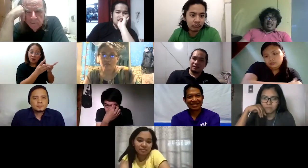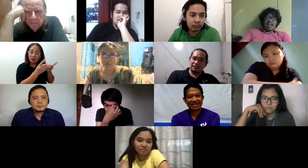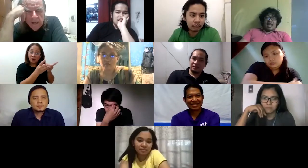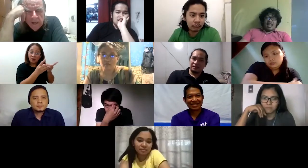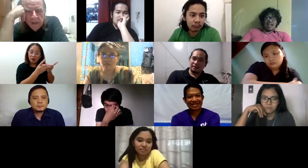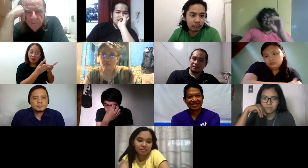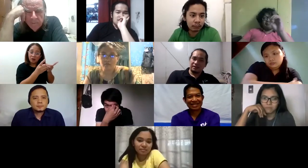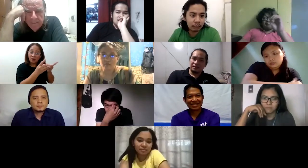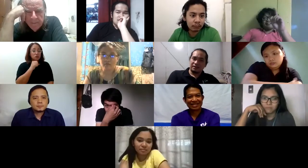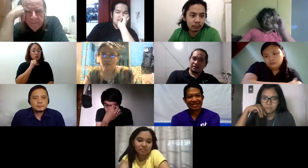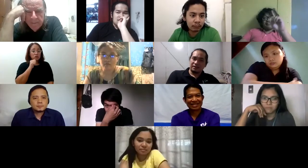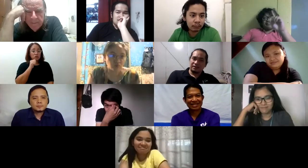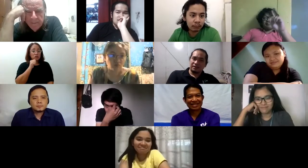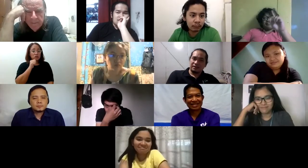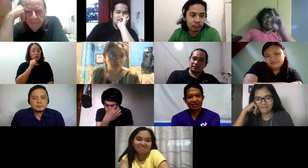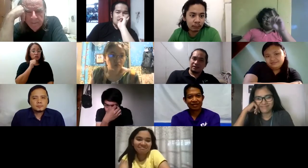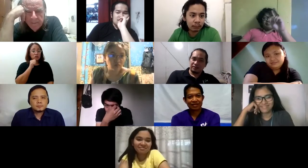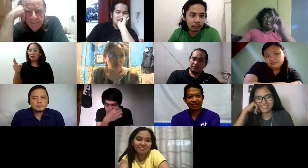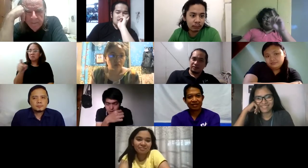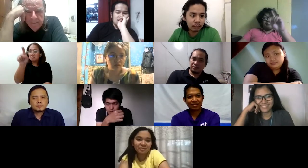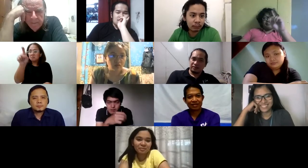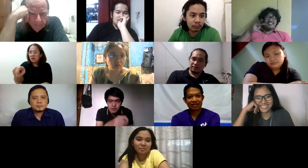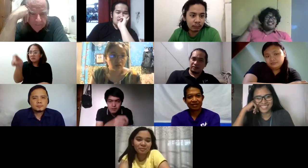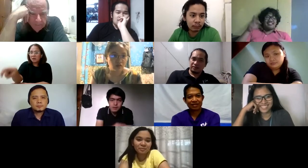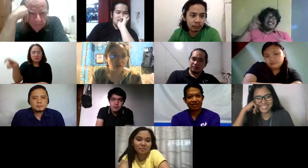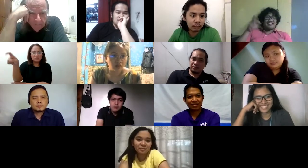telling other people they have to use it the same way.